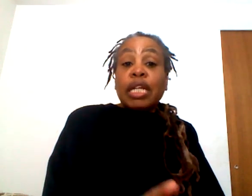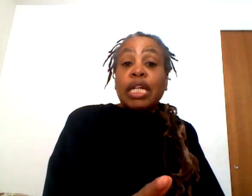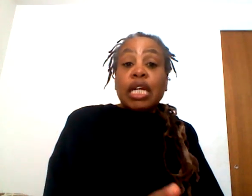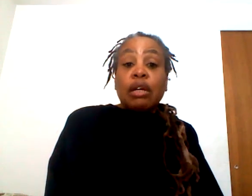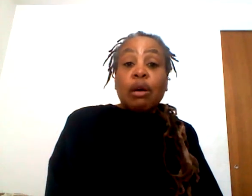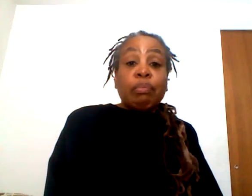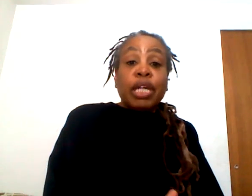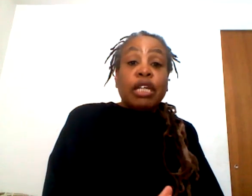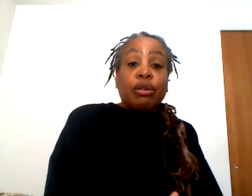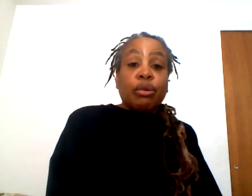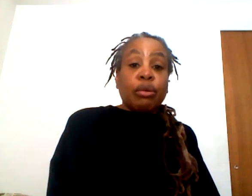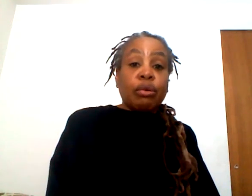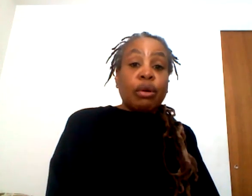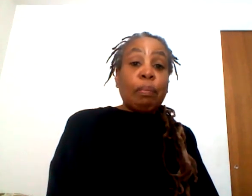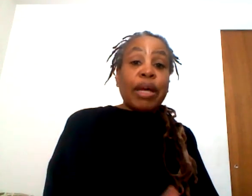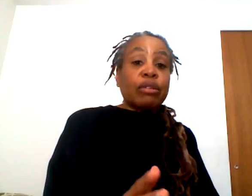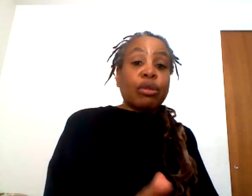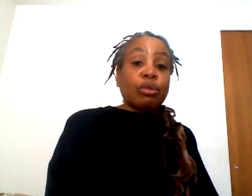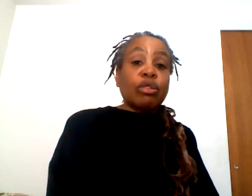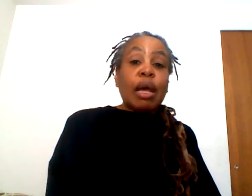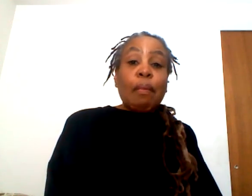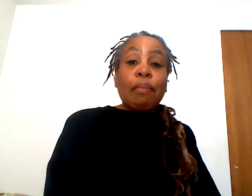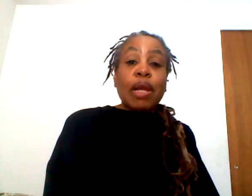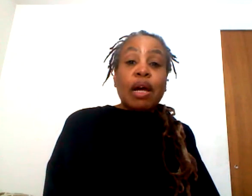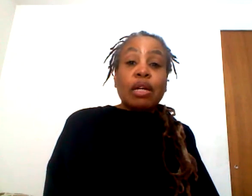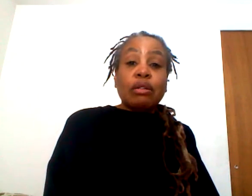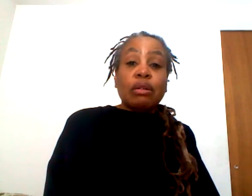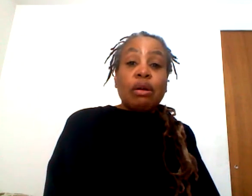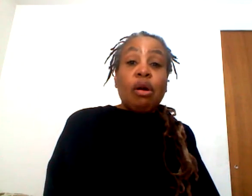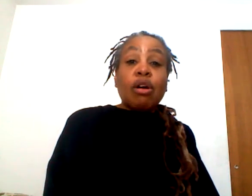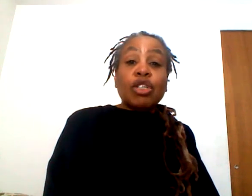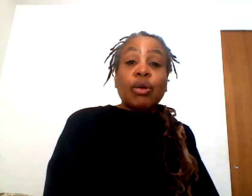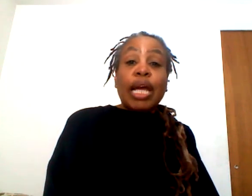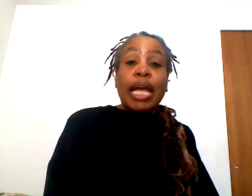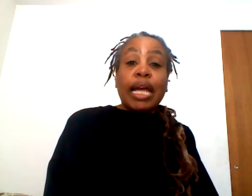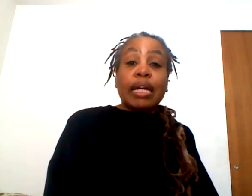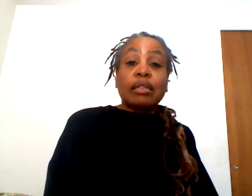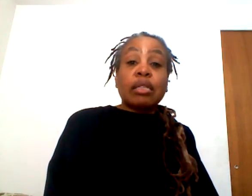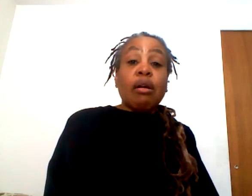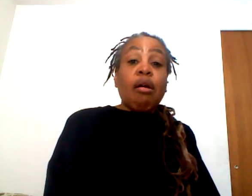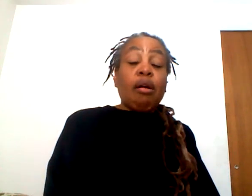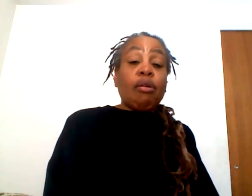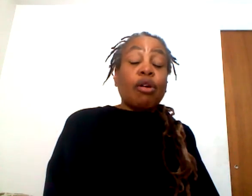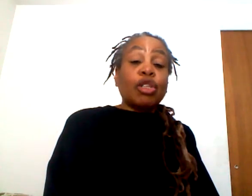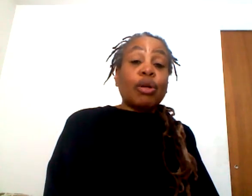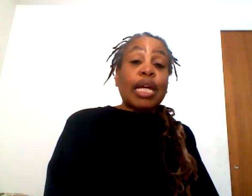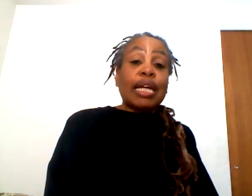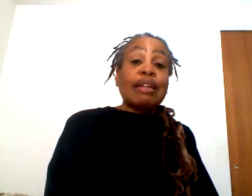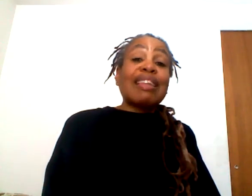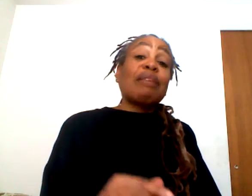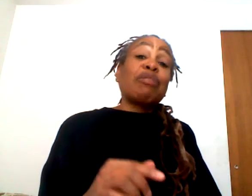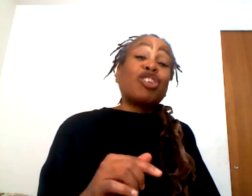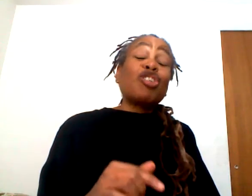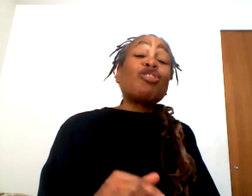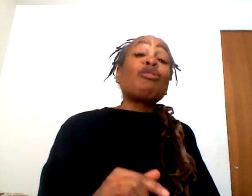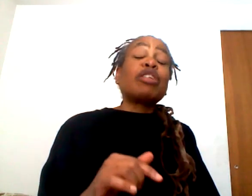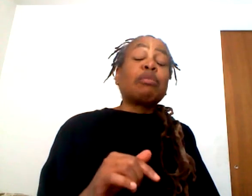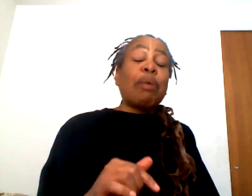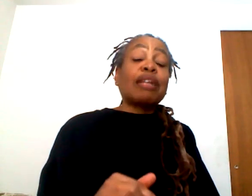Billy or Peter or Pedro's blood on your hands or on your head, that means you're